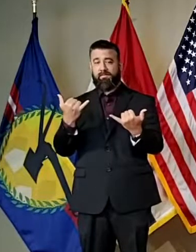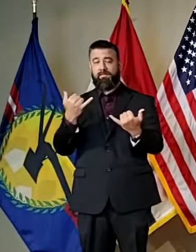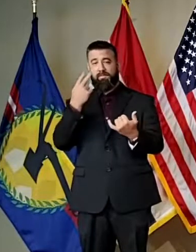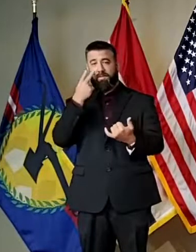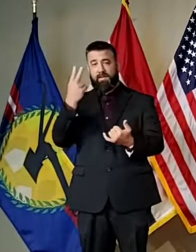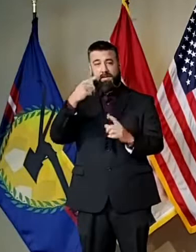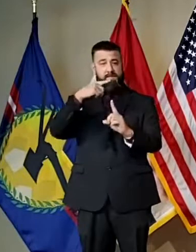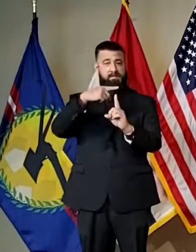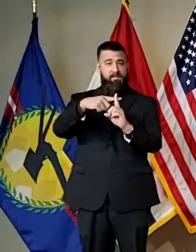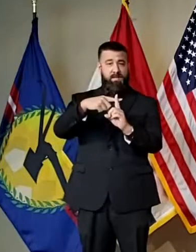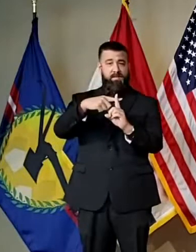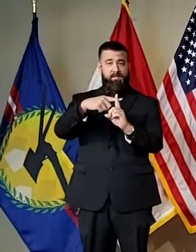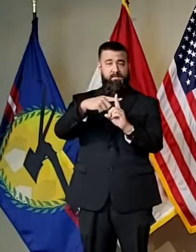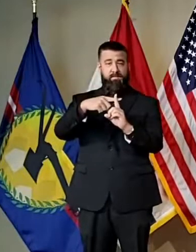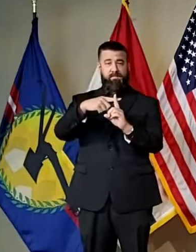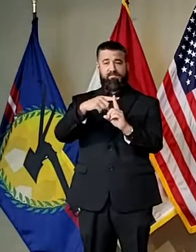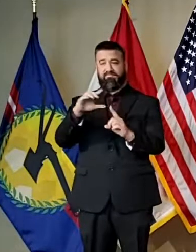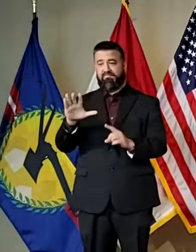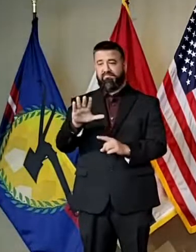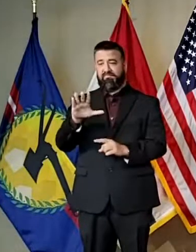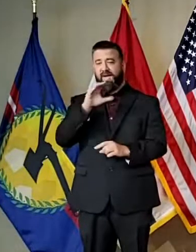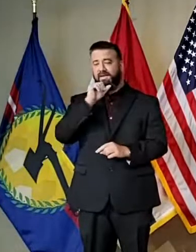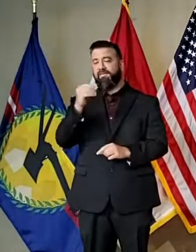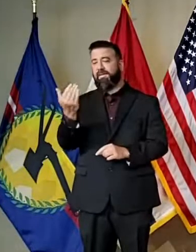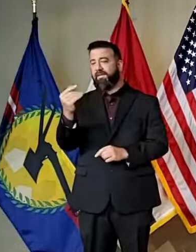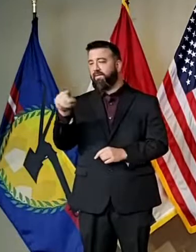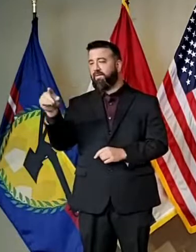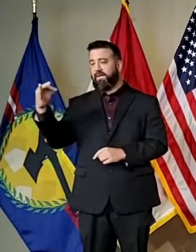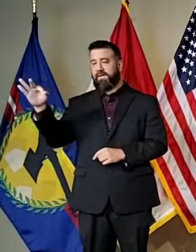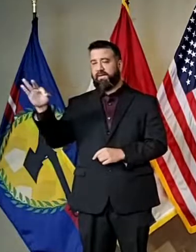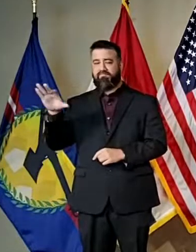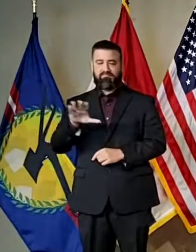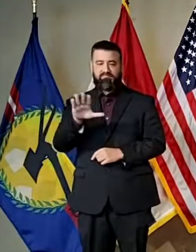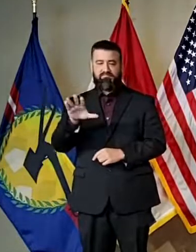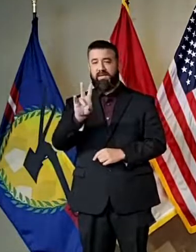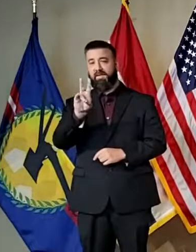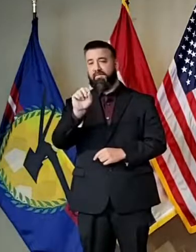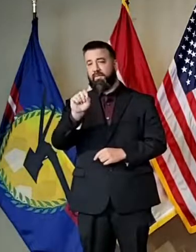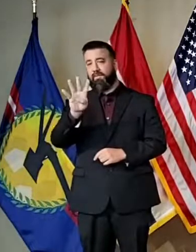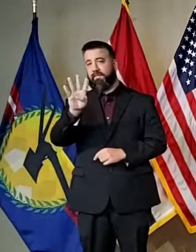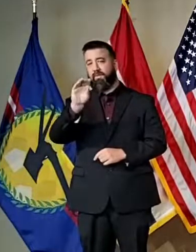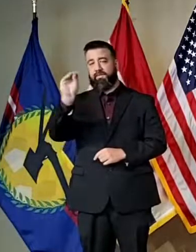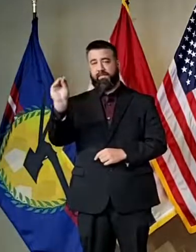see a positivity rate in the 15 to 19-year-old age group of 7.4%.